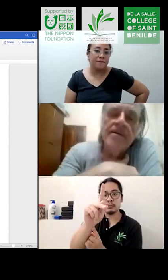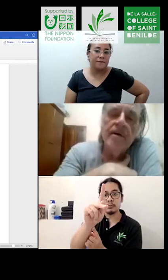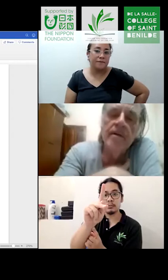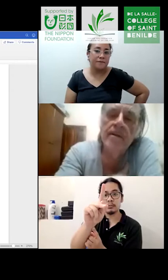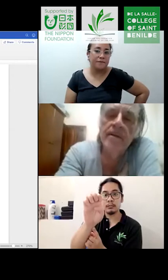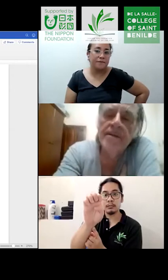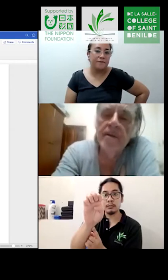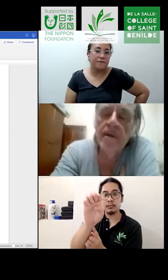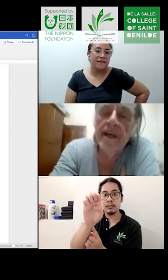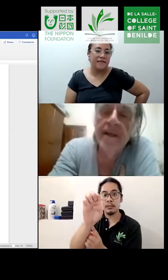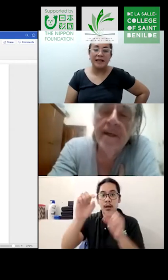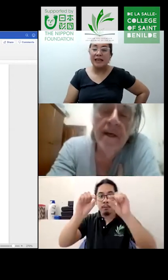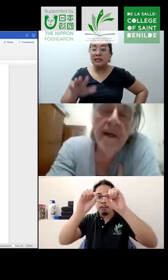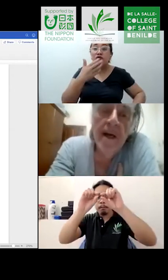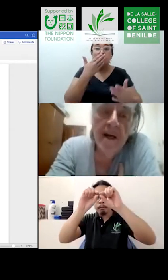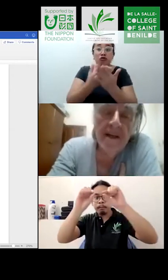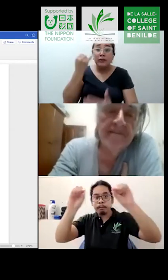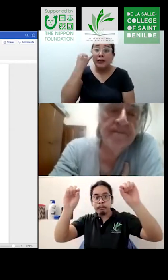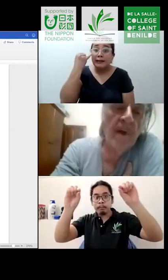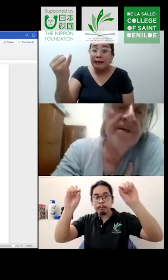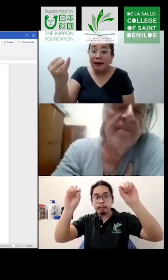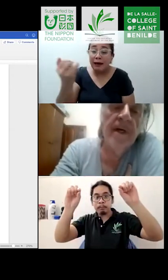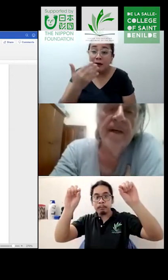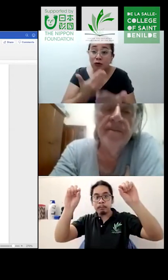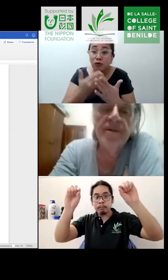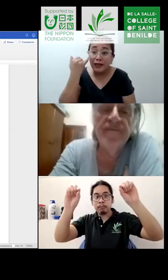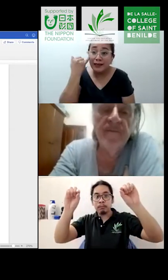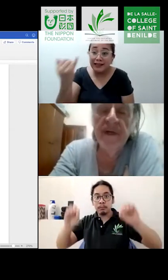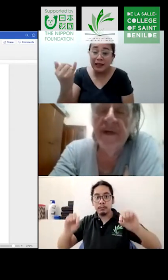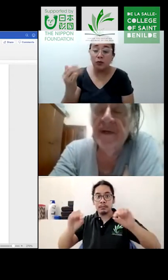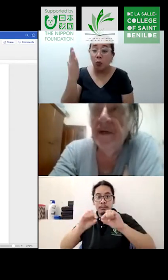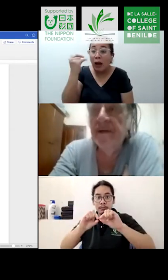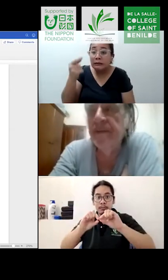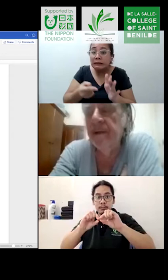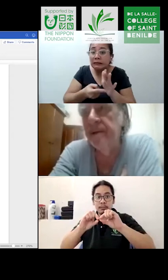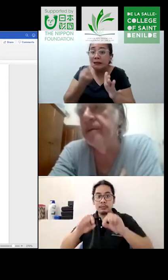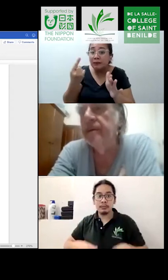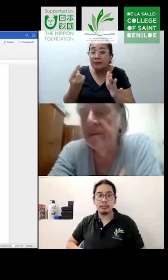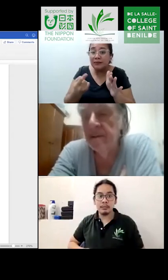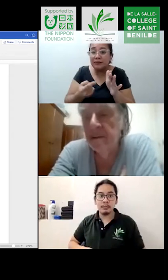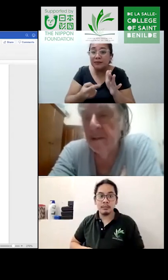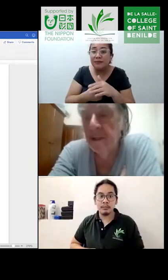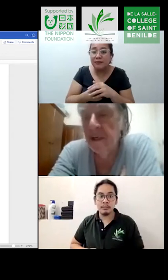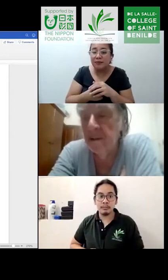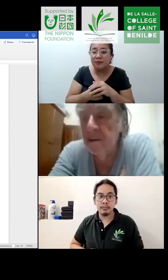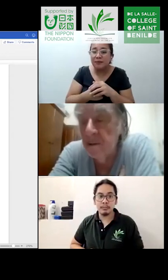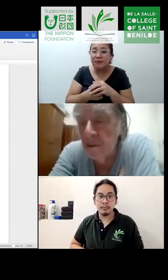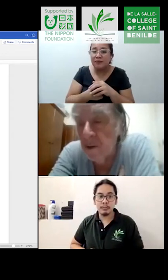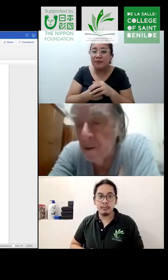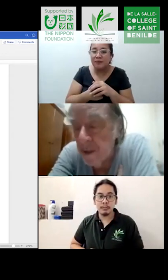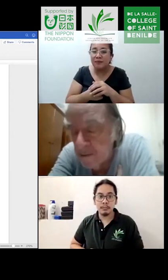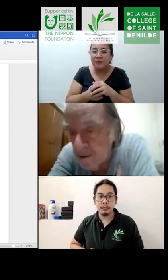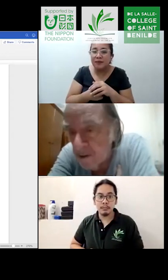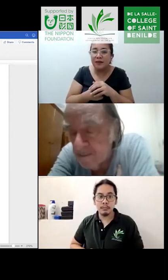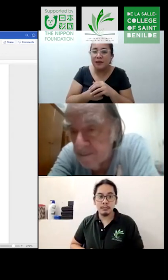Yeah, Anyway, that's a good idea. Um, sometimes and it I added. depends. Sorry, go Yeah. ahead, sir.